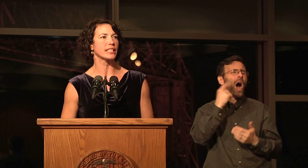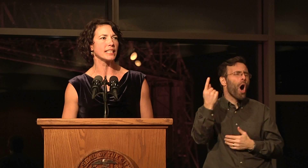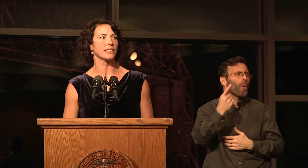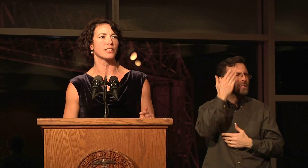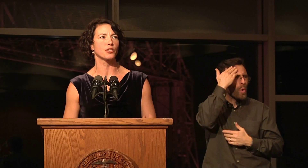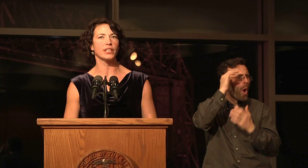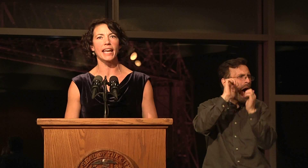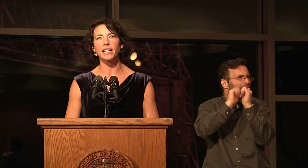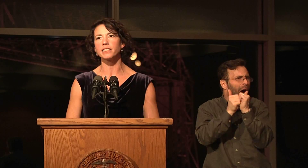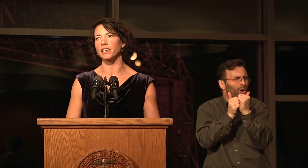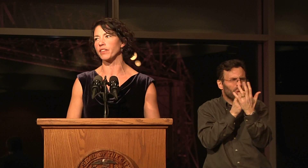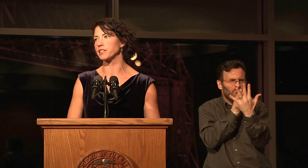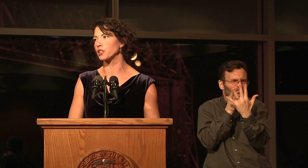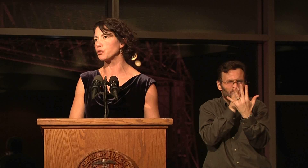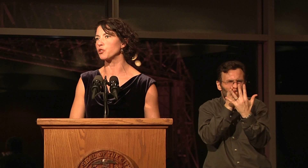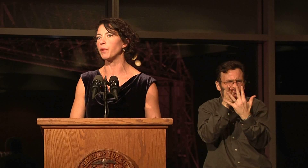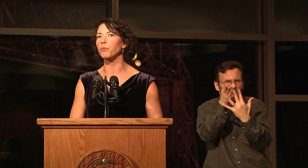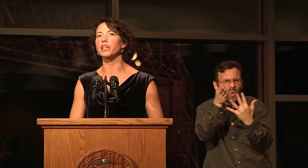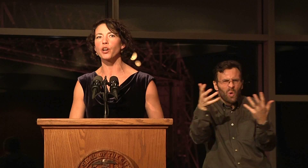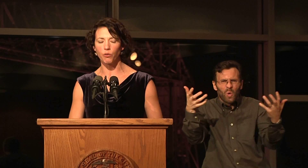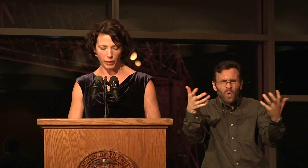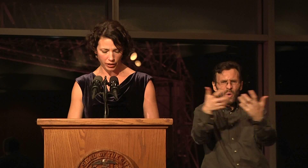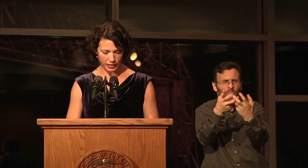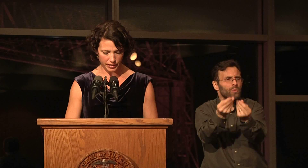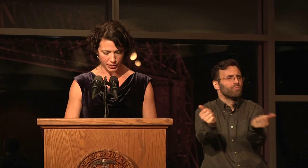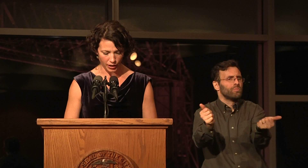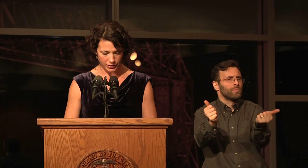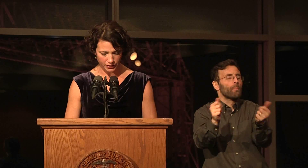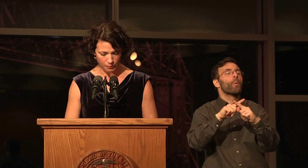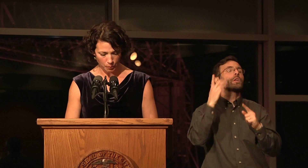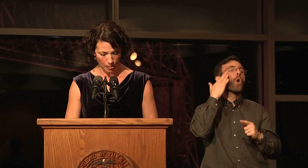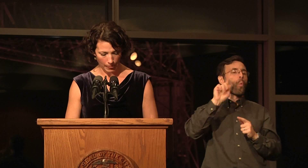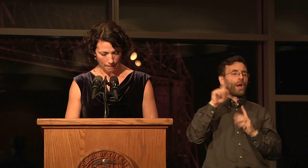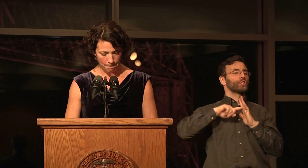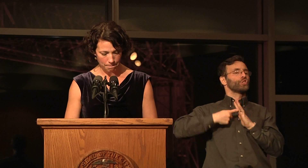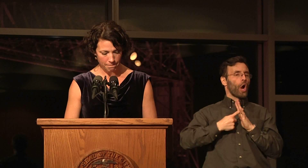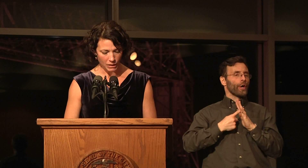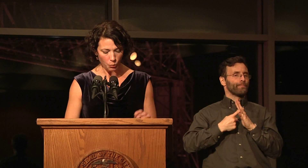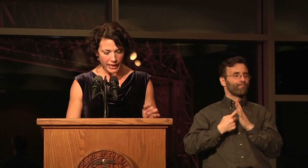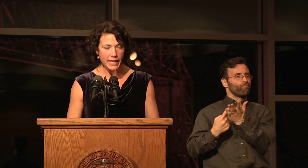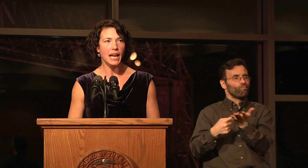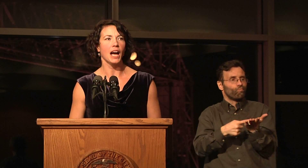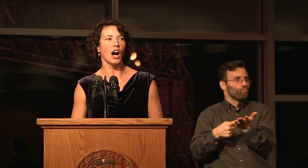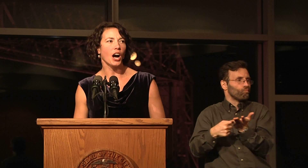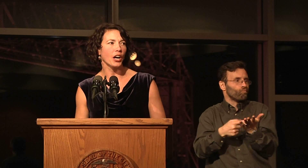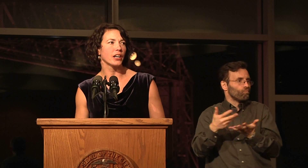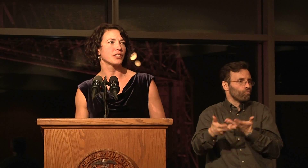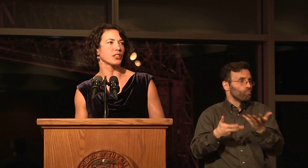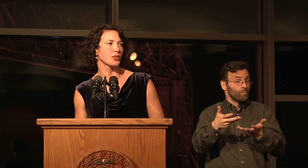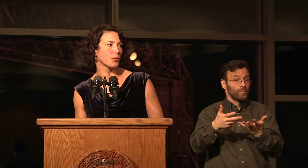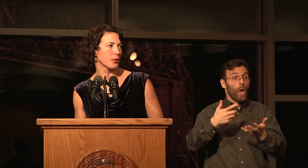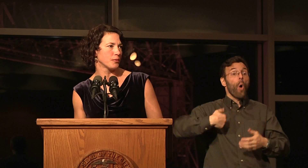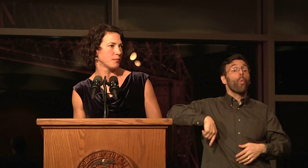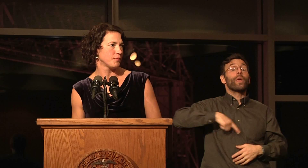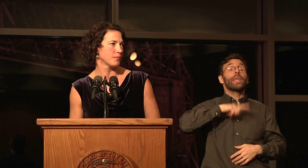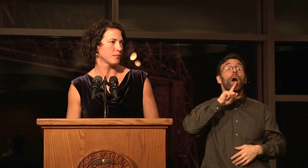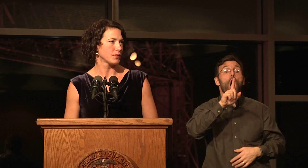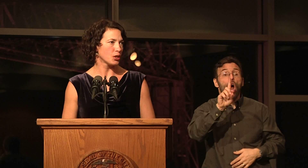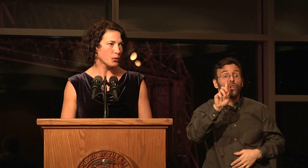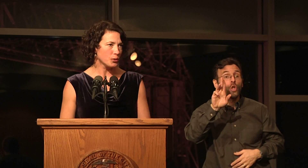how to get to the end of that solution, but we know where to start. We are